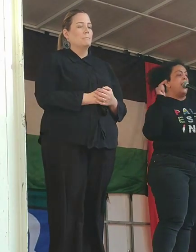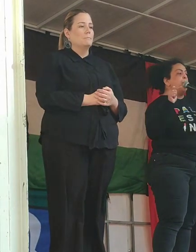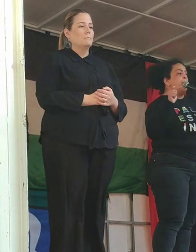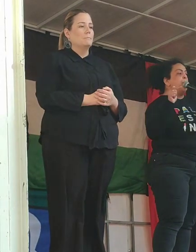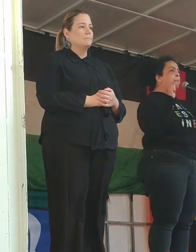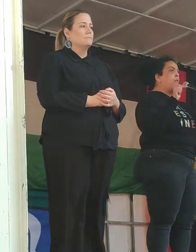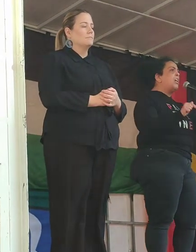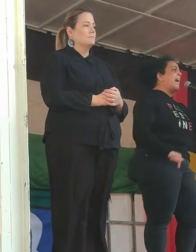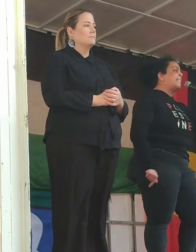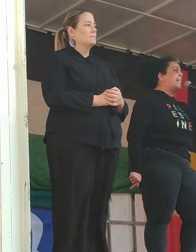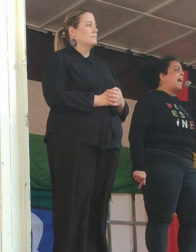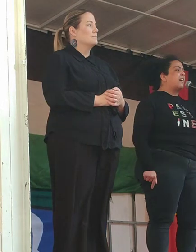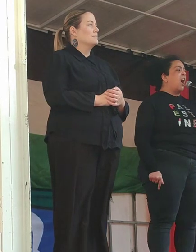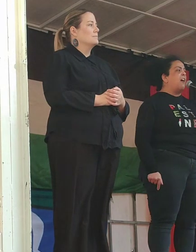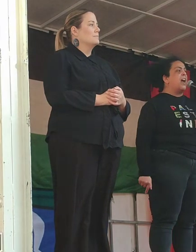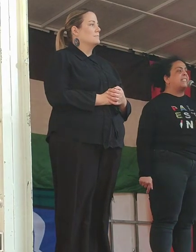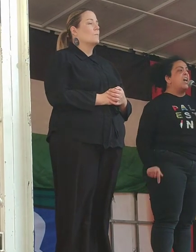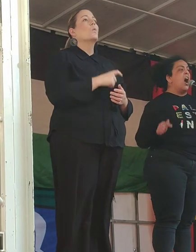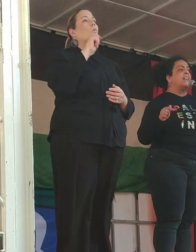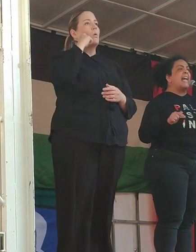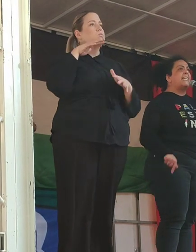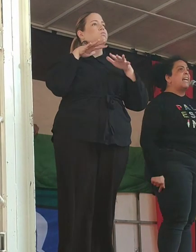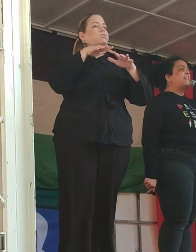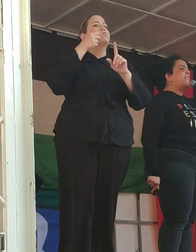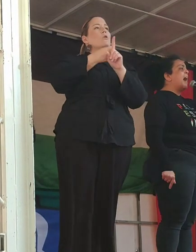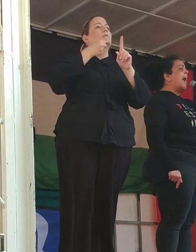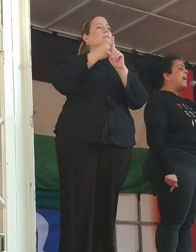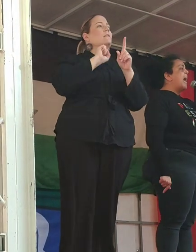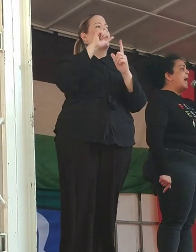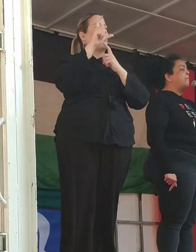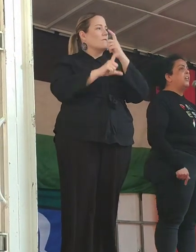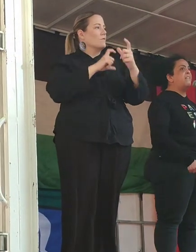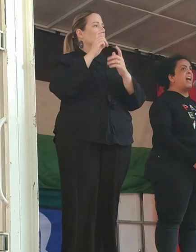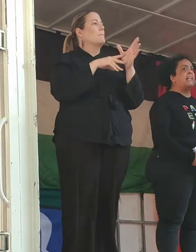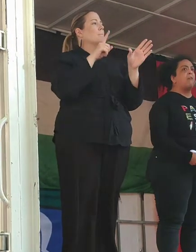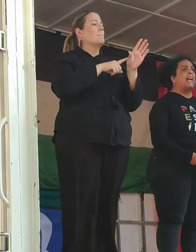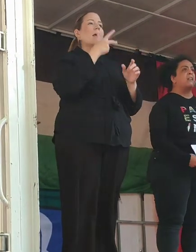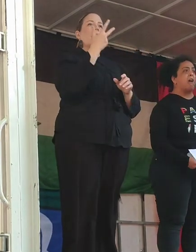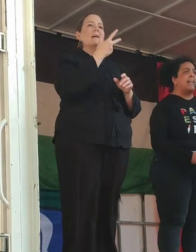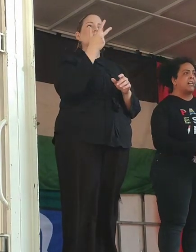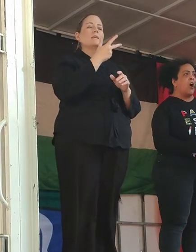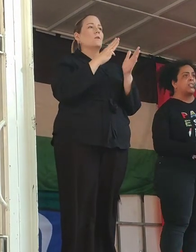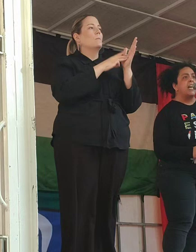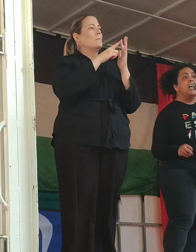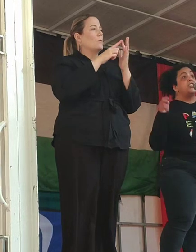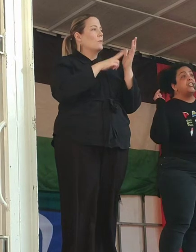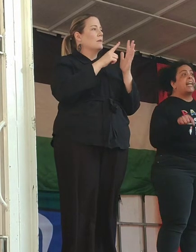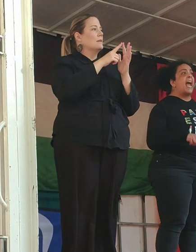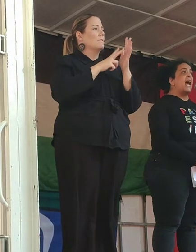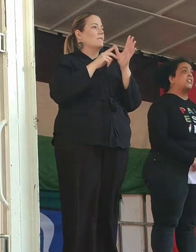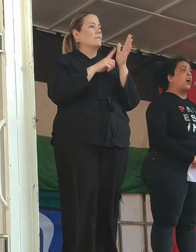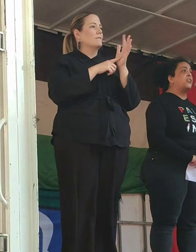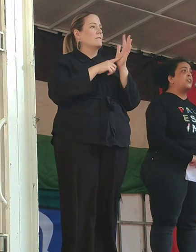We will be protesting that conference on the 18th of May at Moonee Valley Racecourse. Check